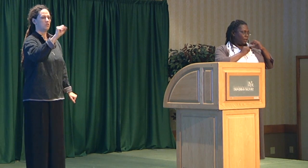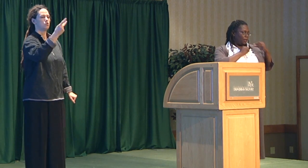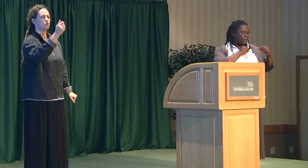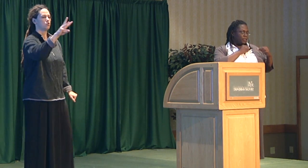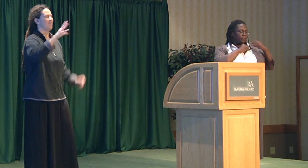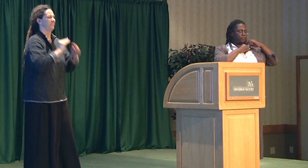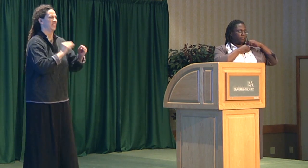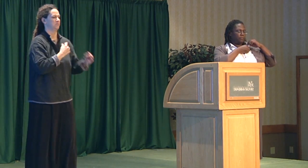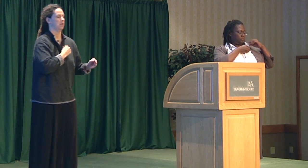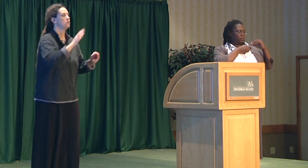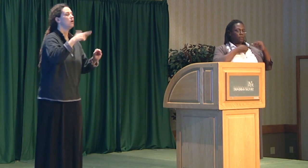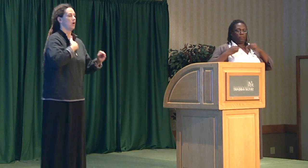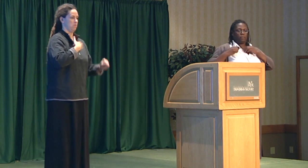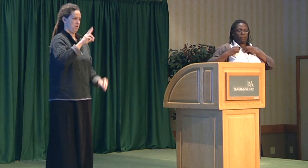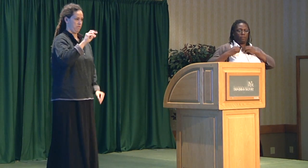Is